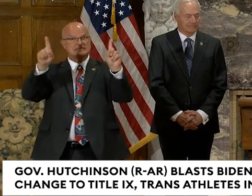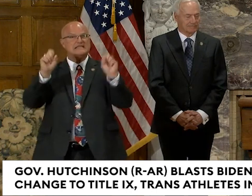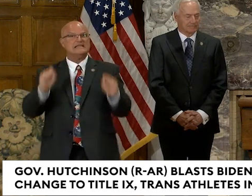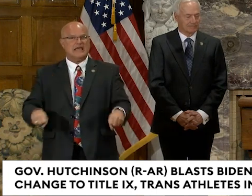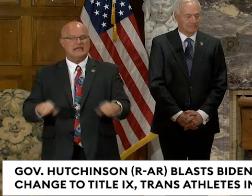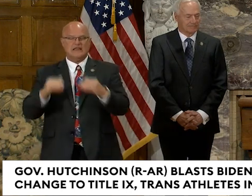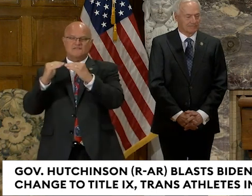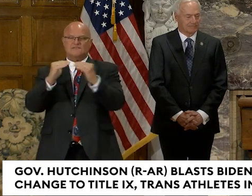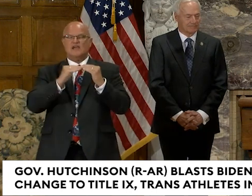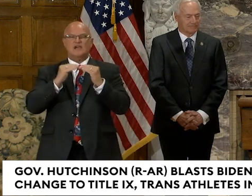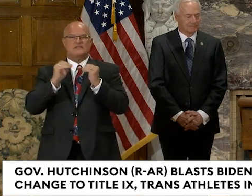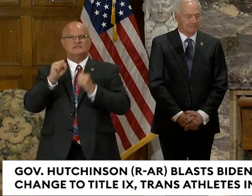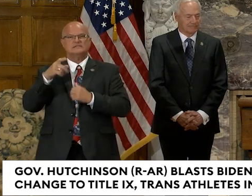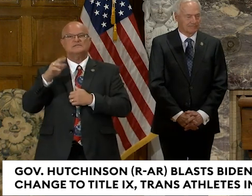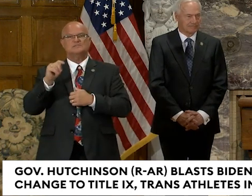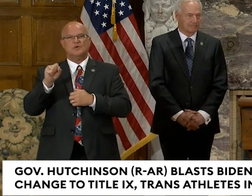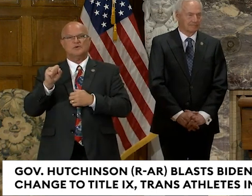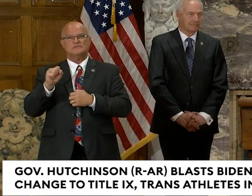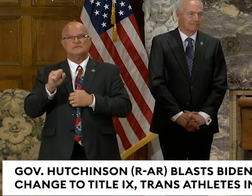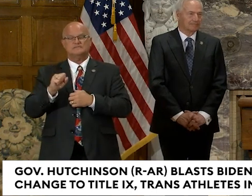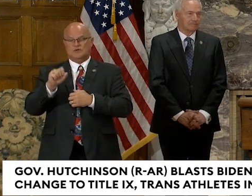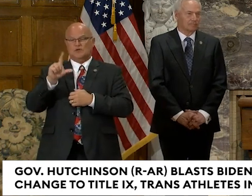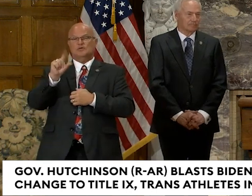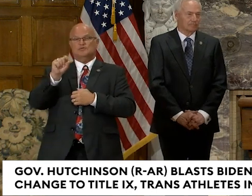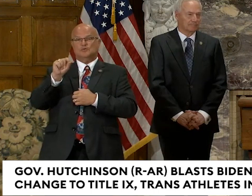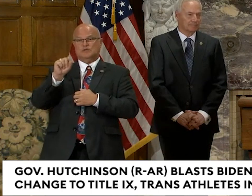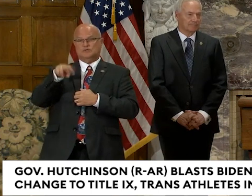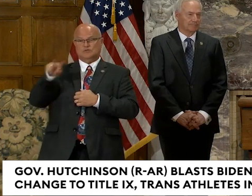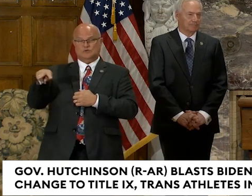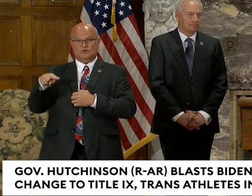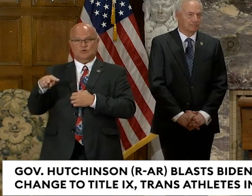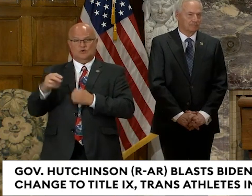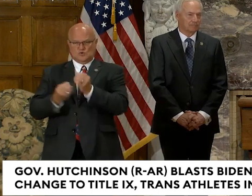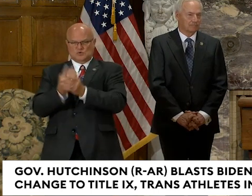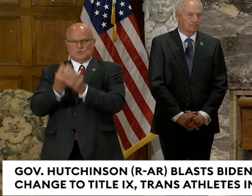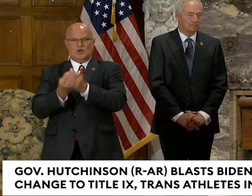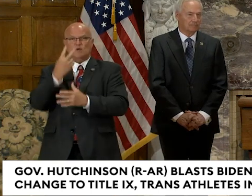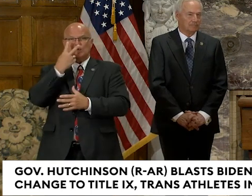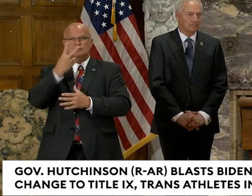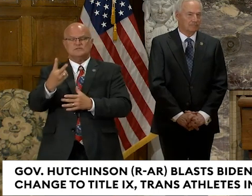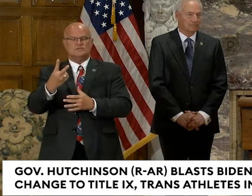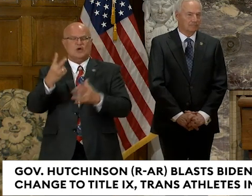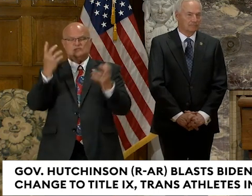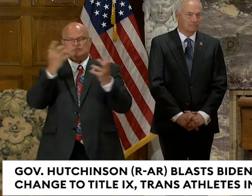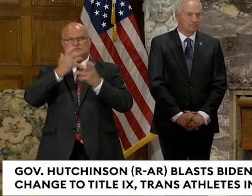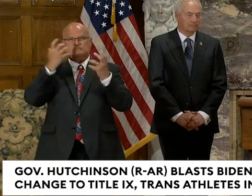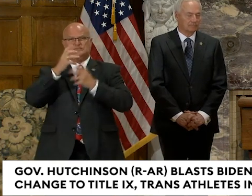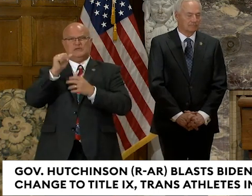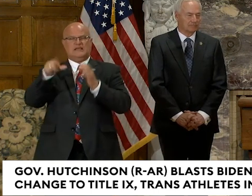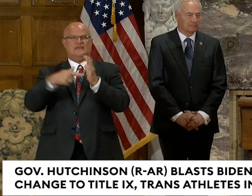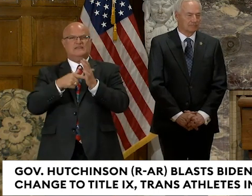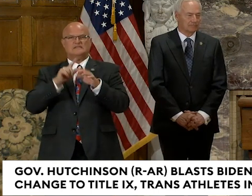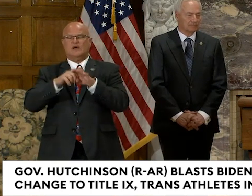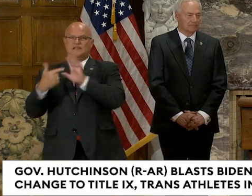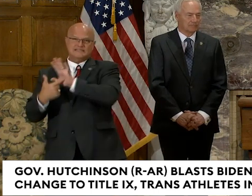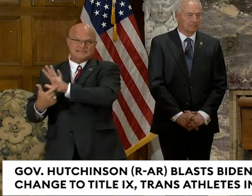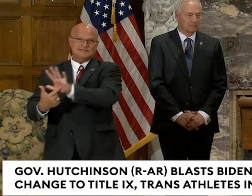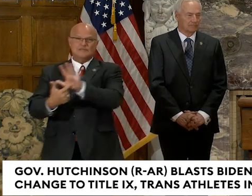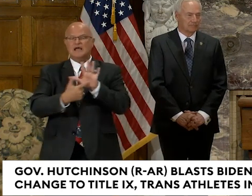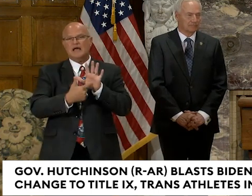in fairness in sports. In 2022, this spring, we saw the most prolific case of this on